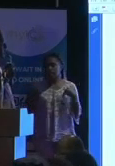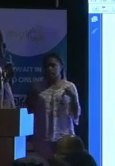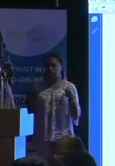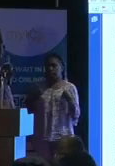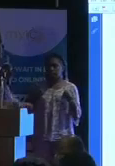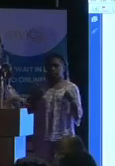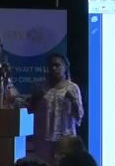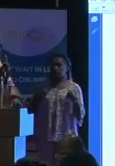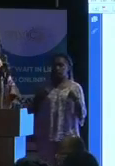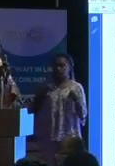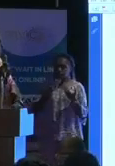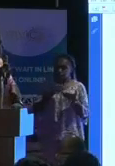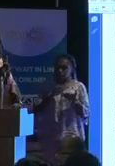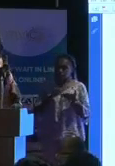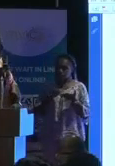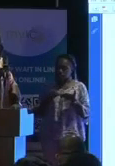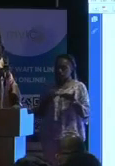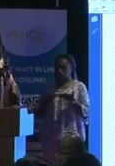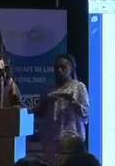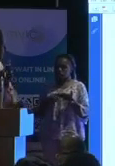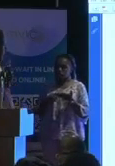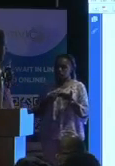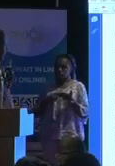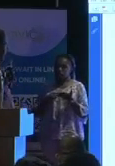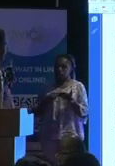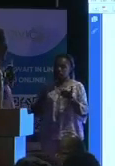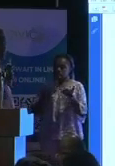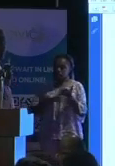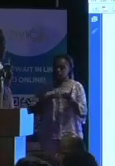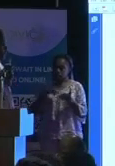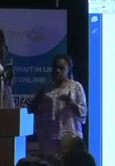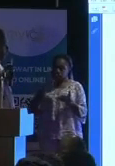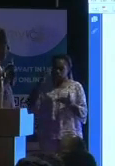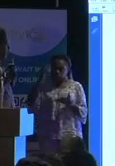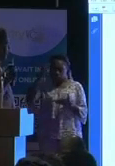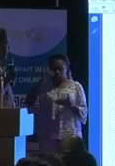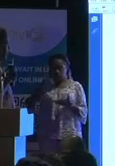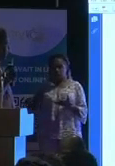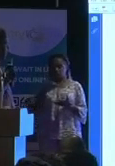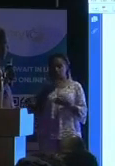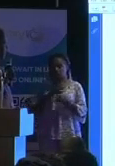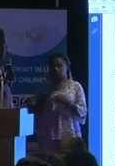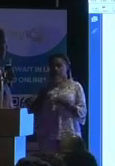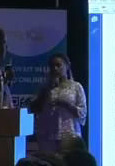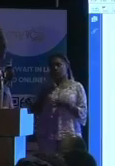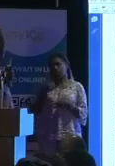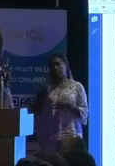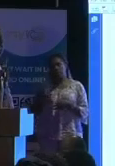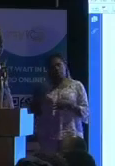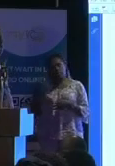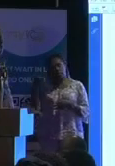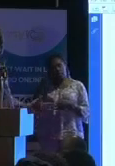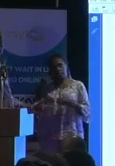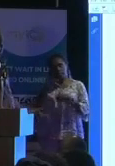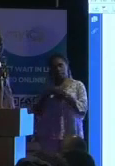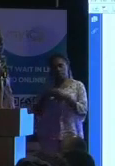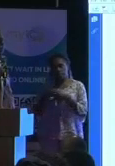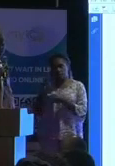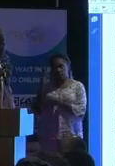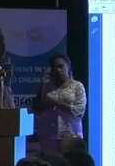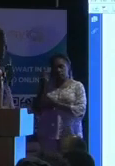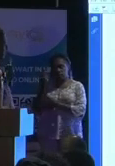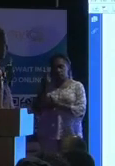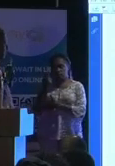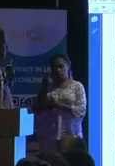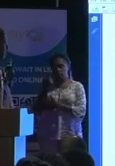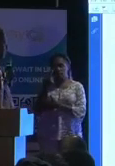code down the TIN, name of the employer, your contact representative. You must put the